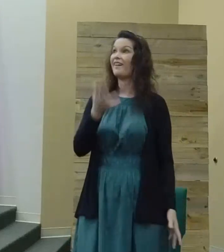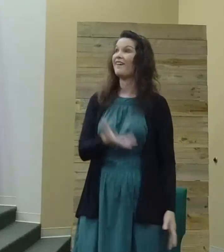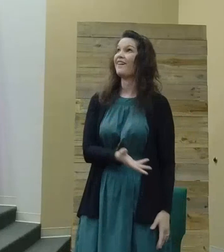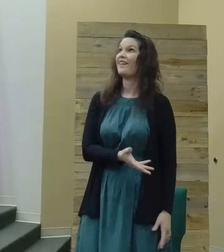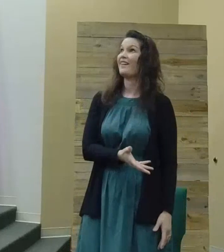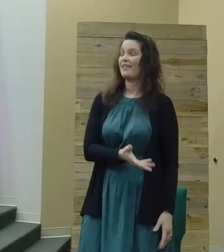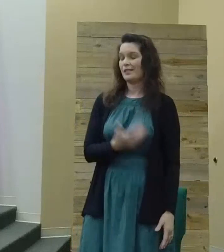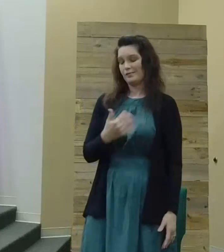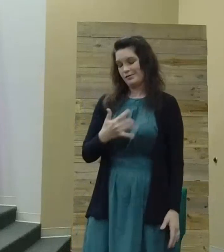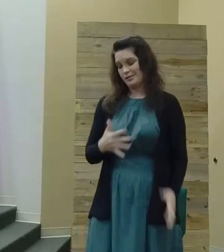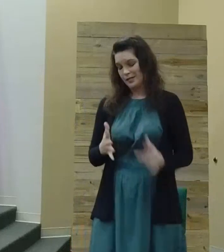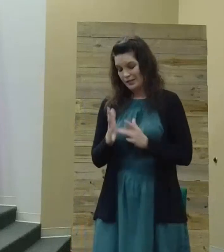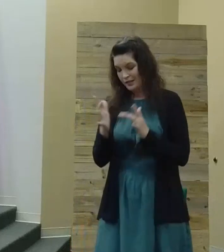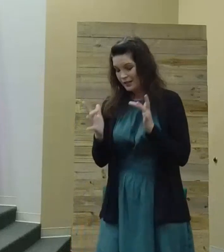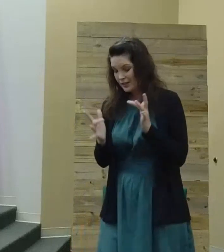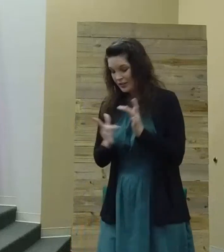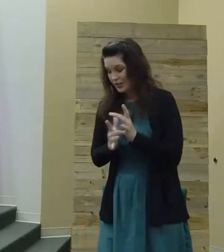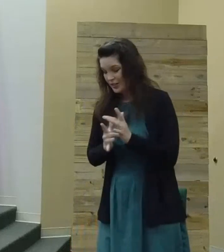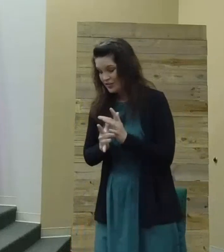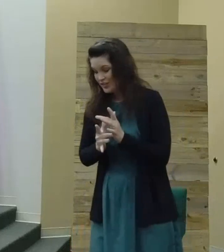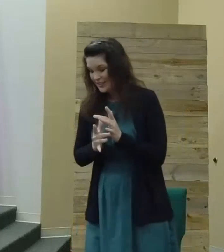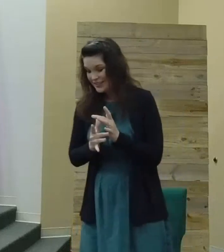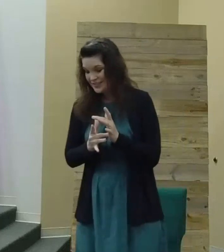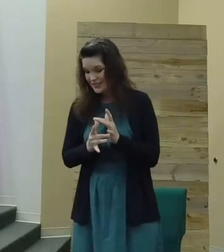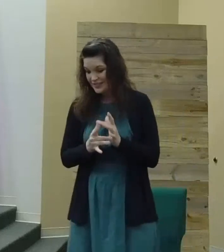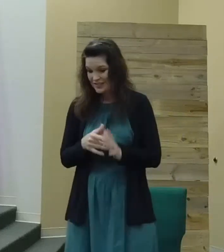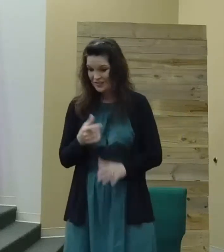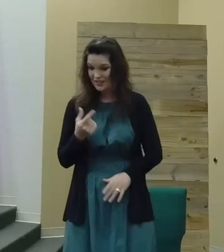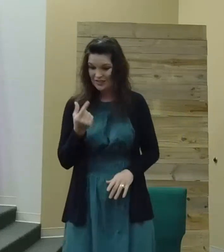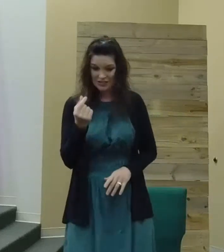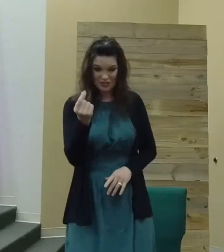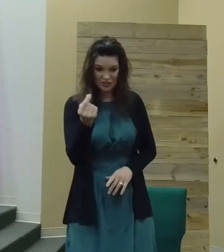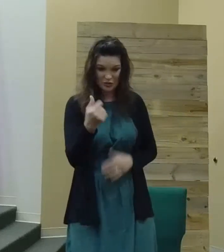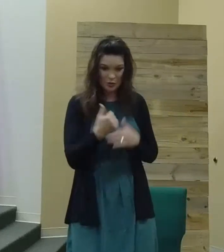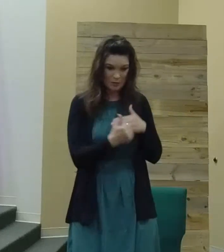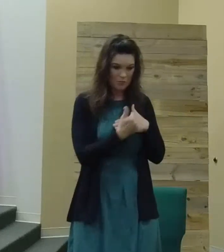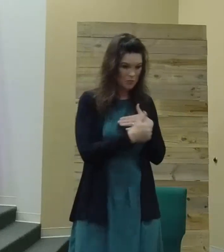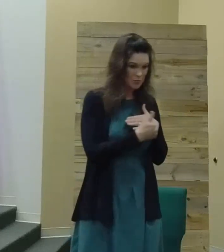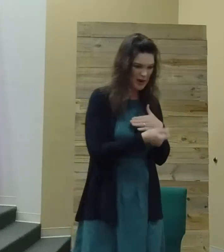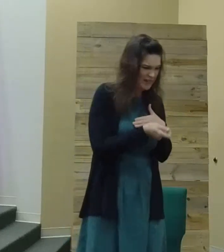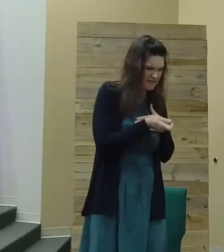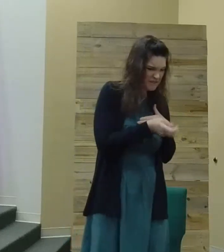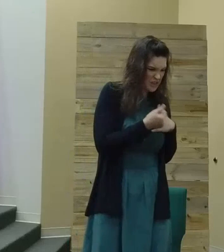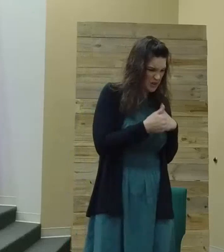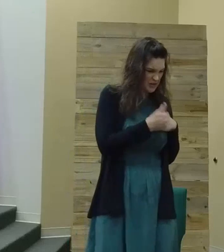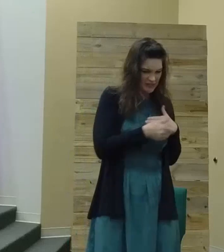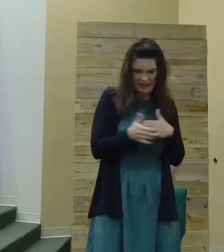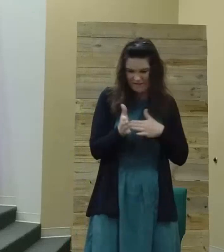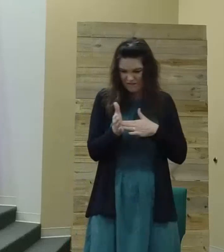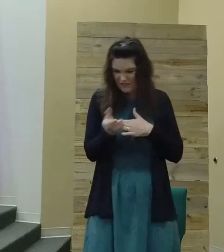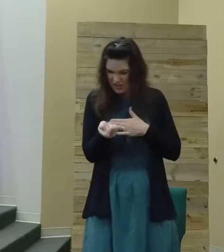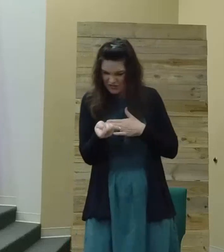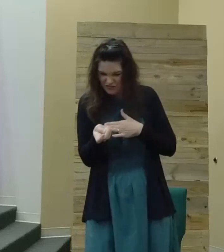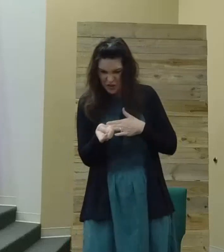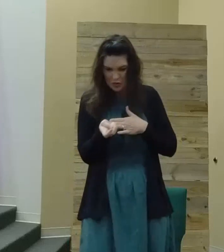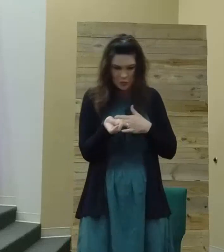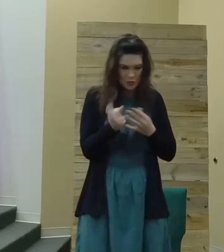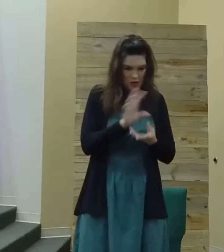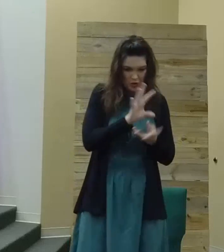Lord, Jesus took couple of pieces of bread and a couple of